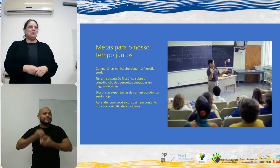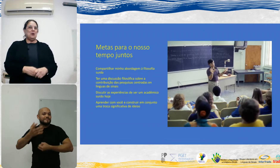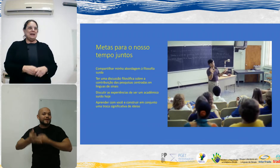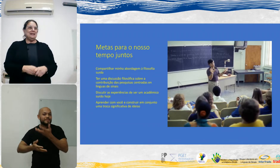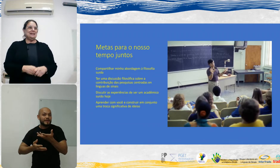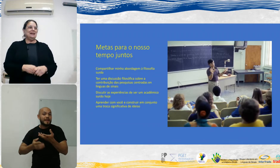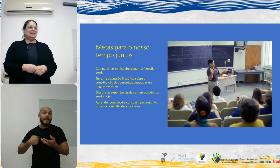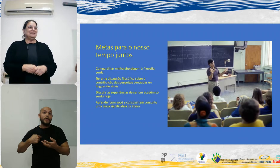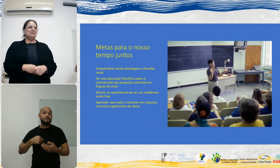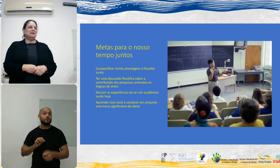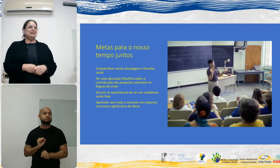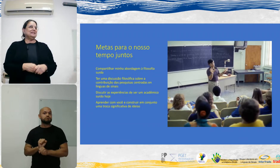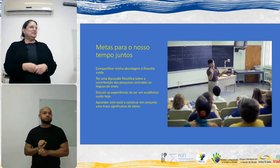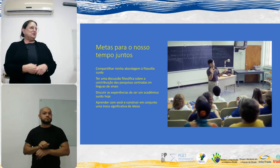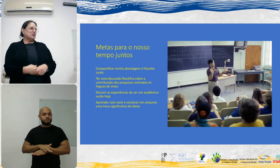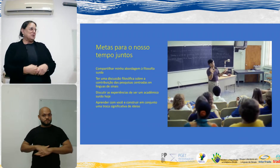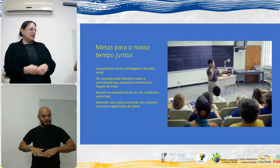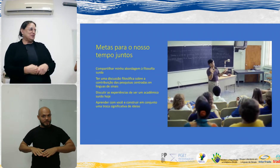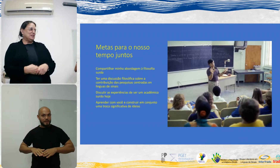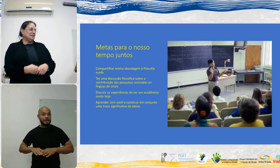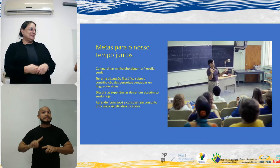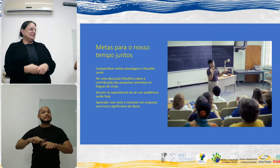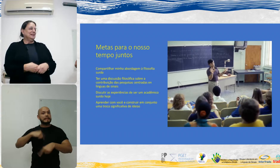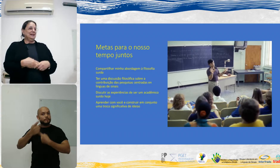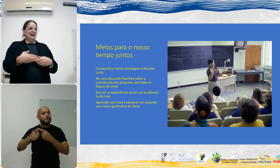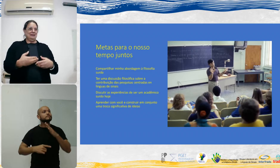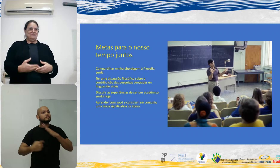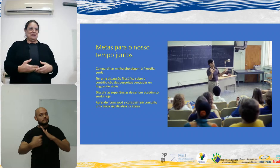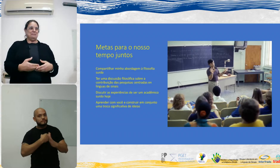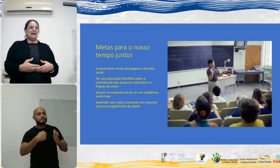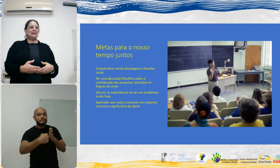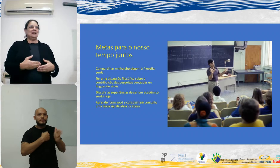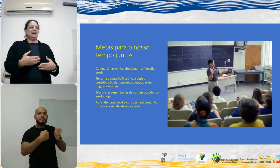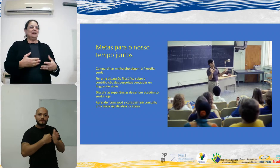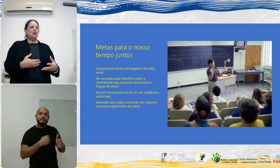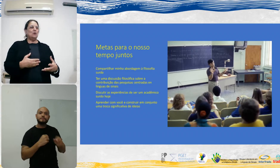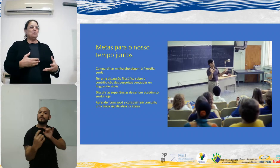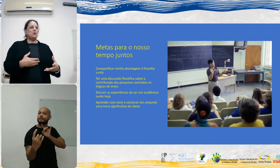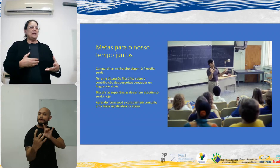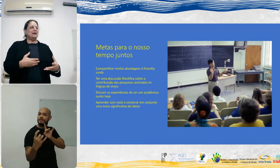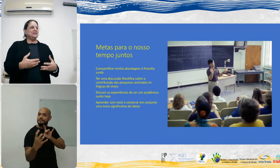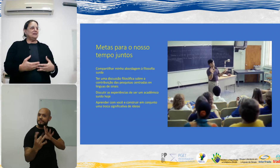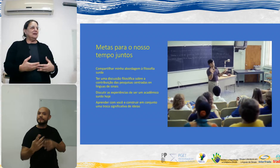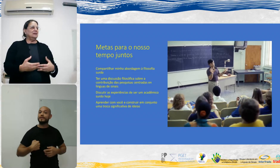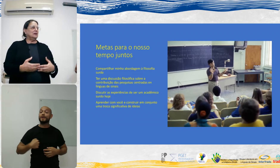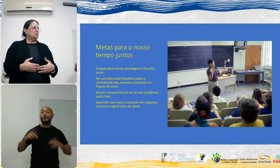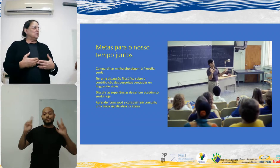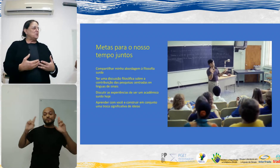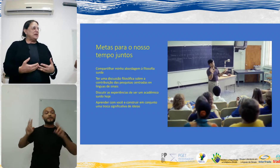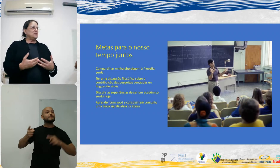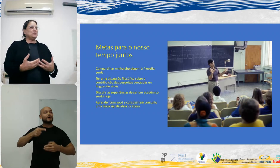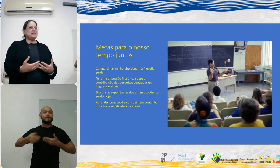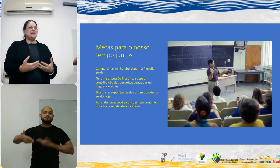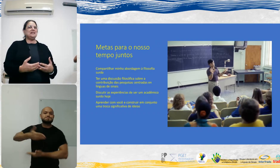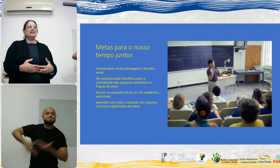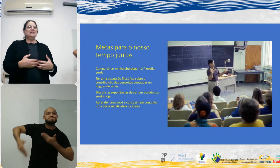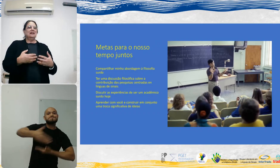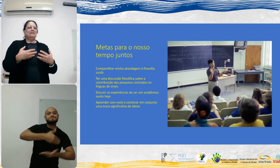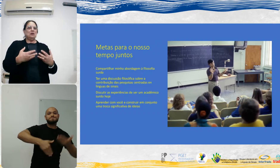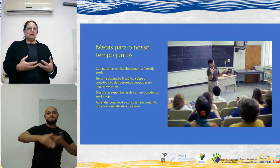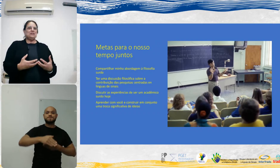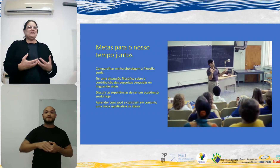be quiet and listen to your questions and feedback. And I hope we have a dialogue where we